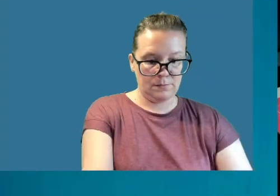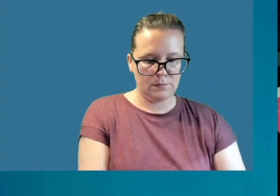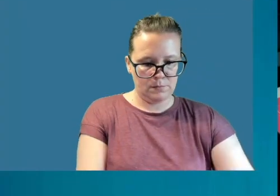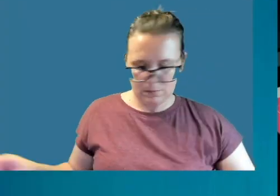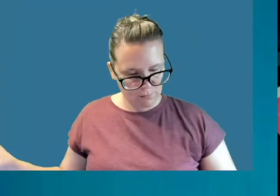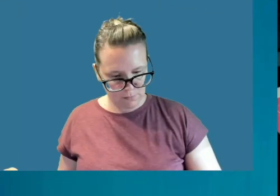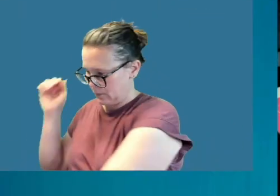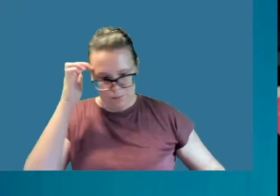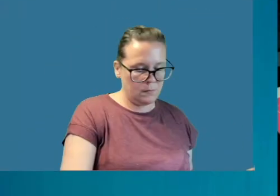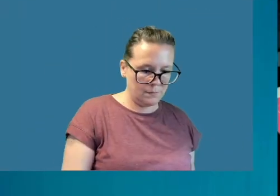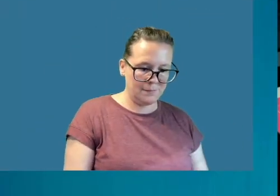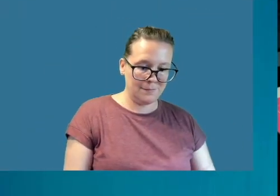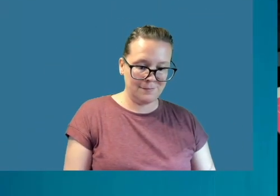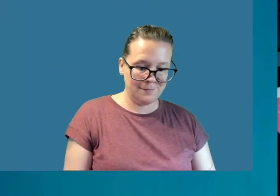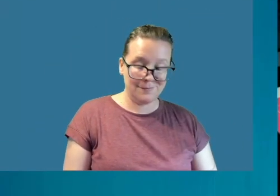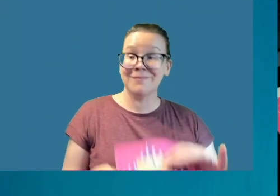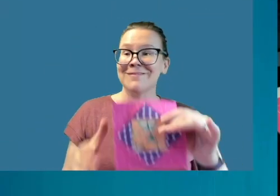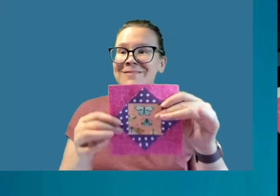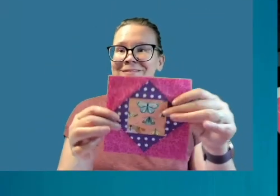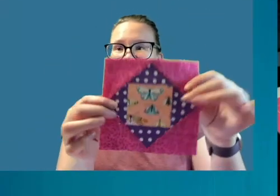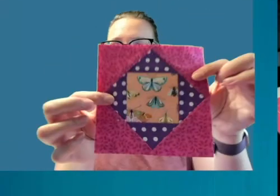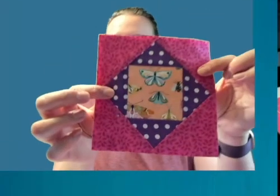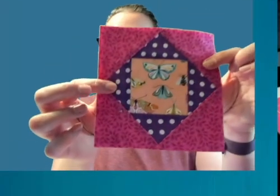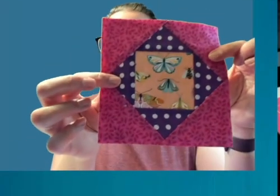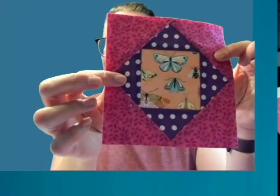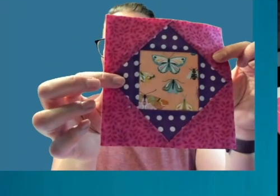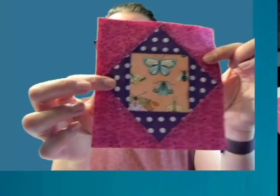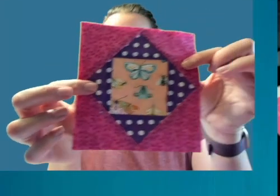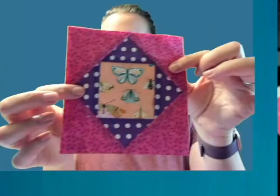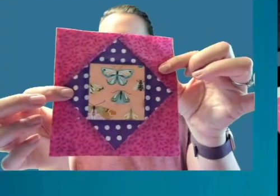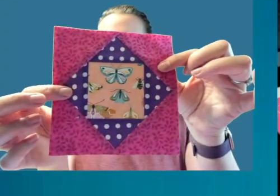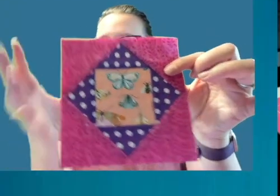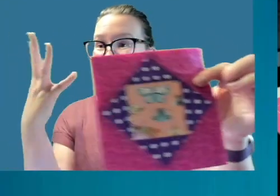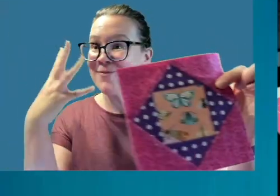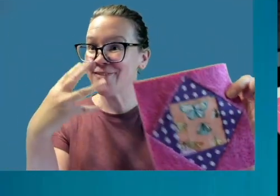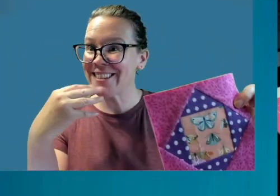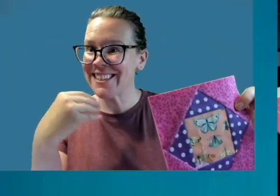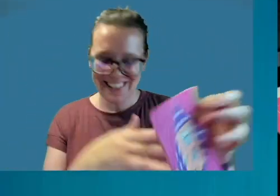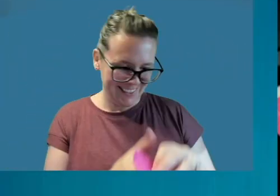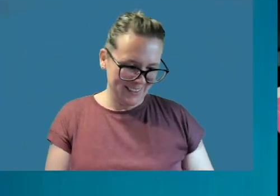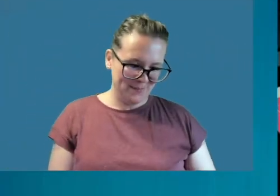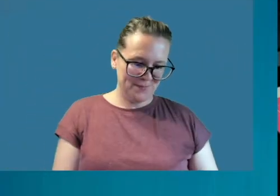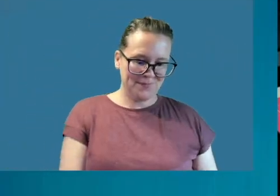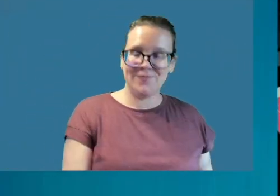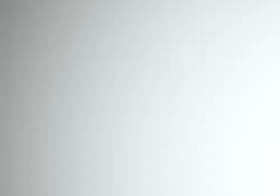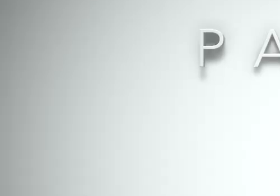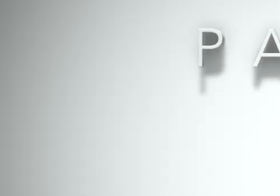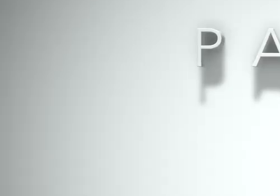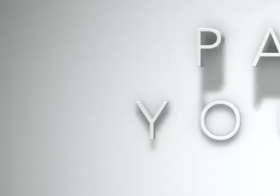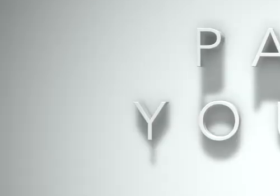it's unfinished. So you still have the seam allowances for connecting it to the next block.